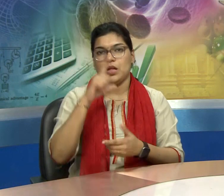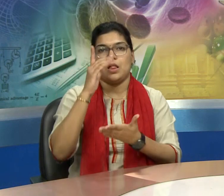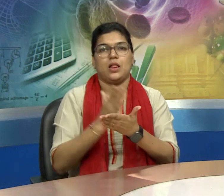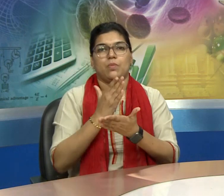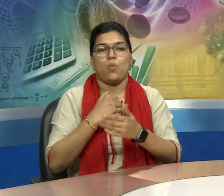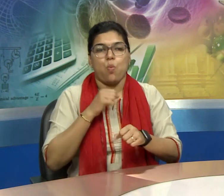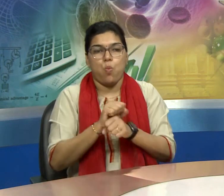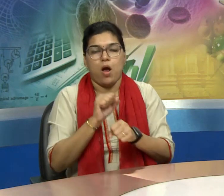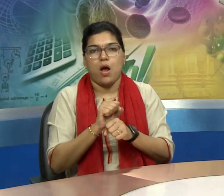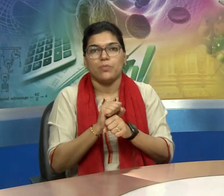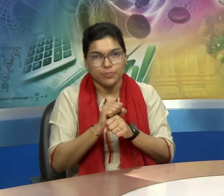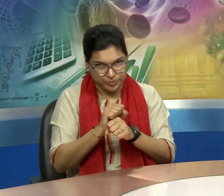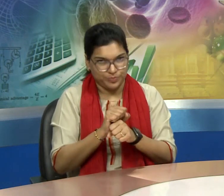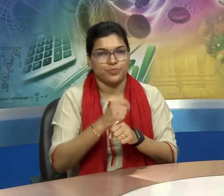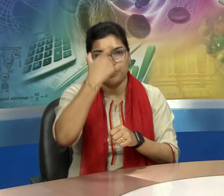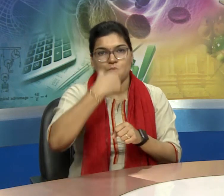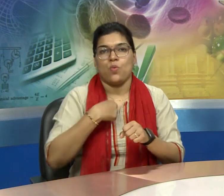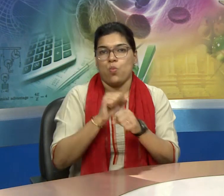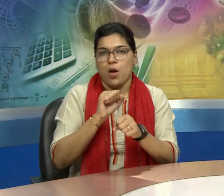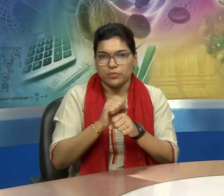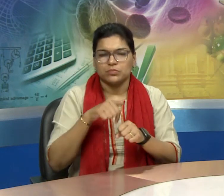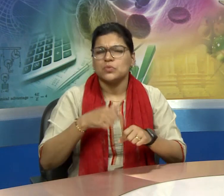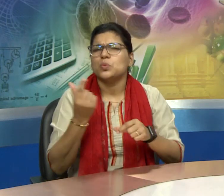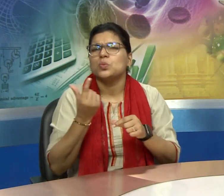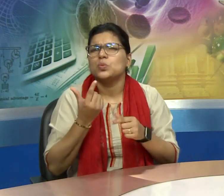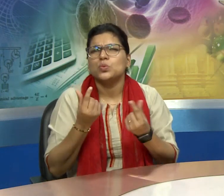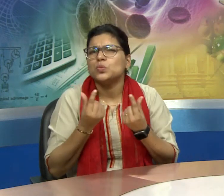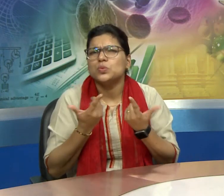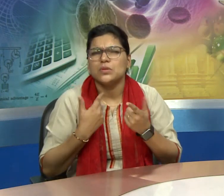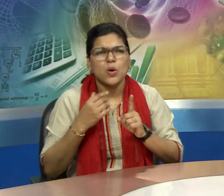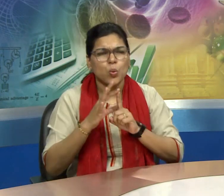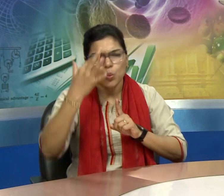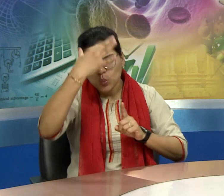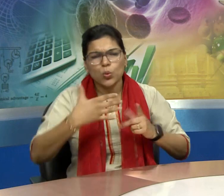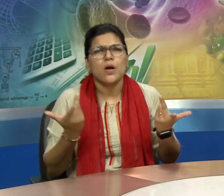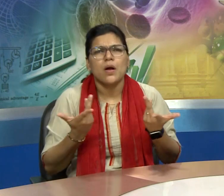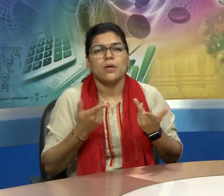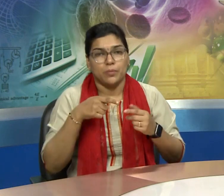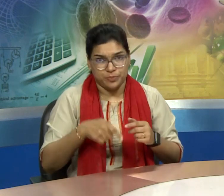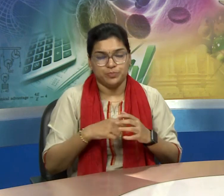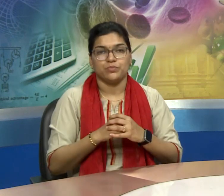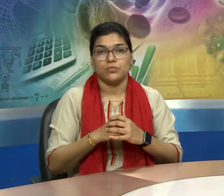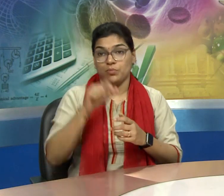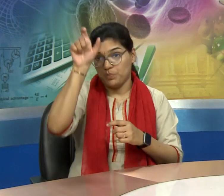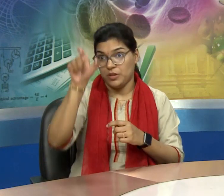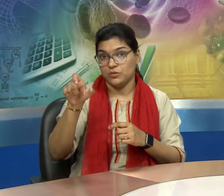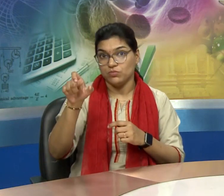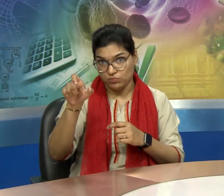it means the person who works in the library. And what does that person